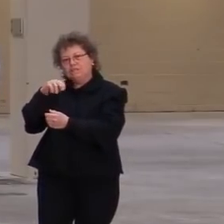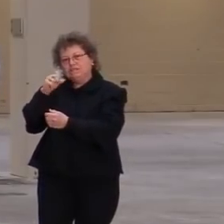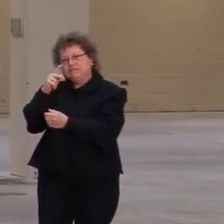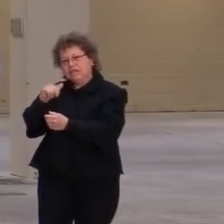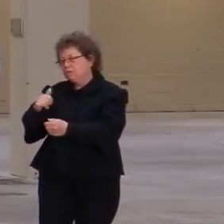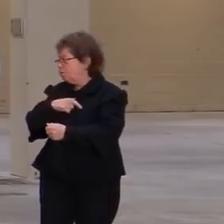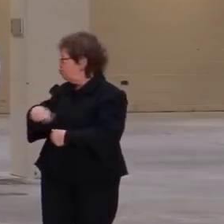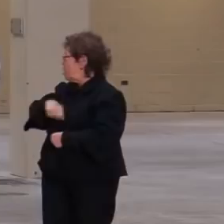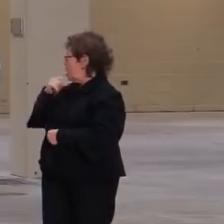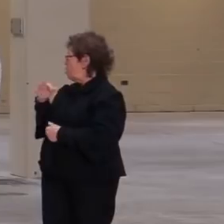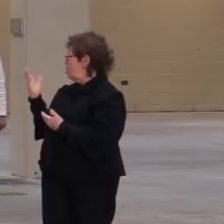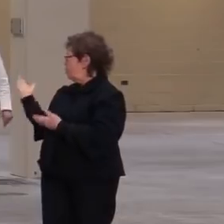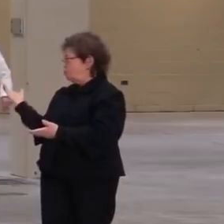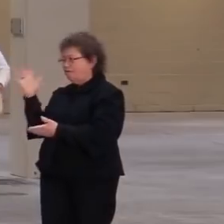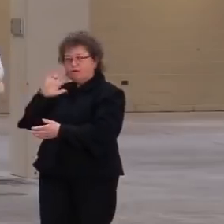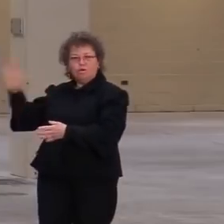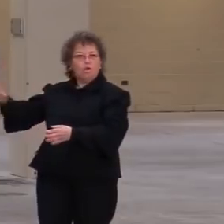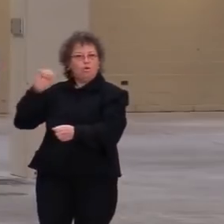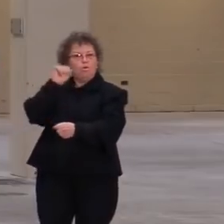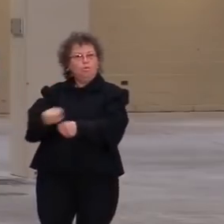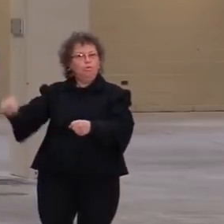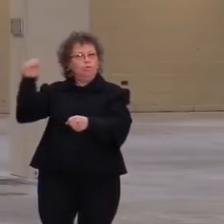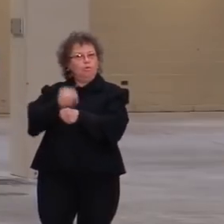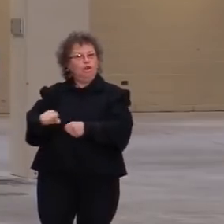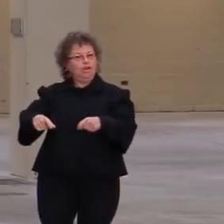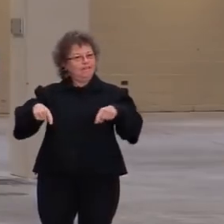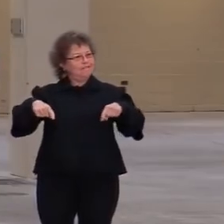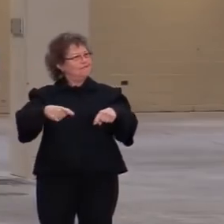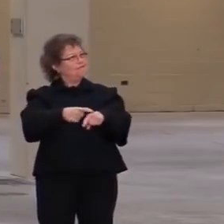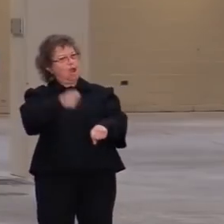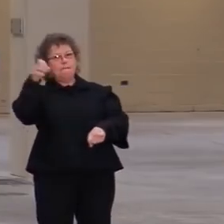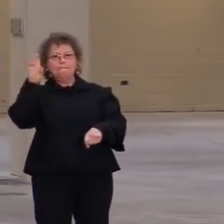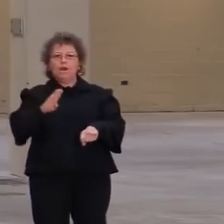have done, coming from Boston, coming from